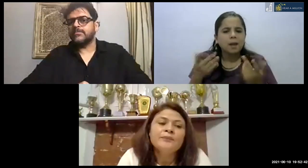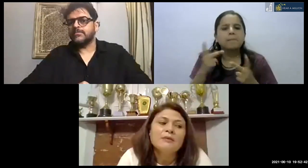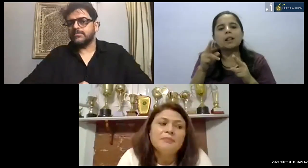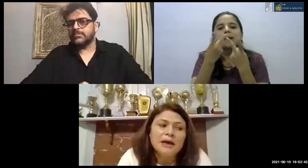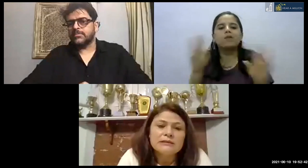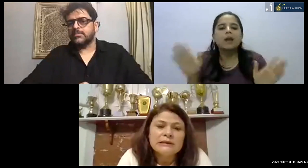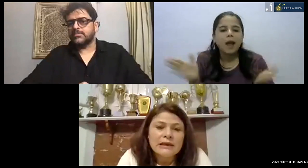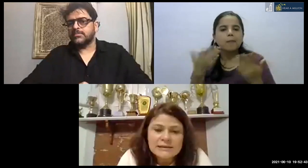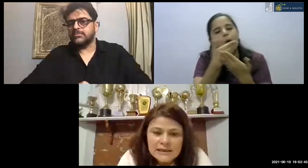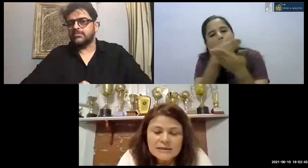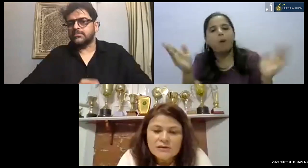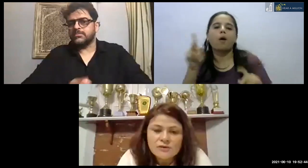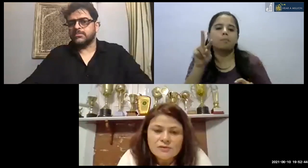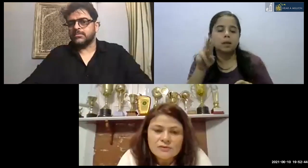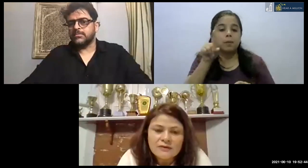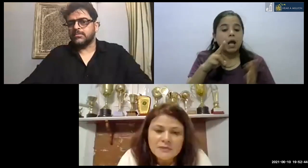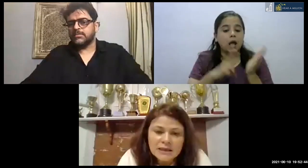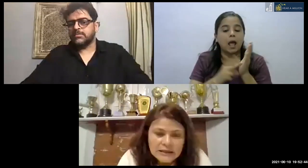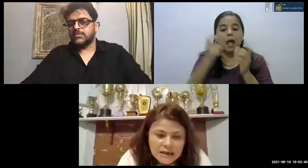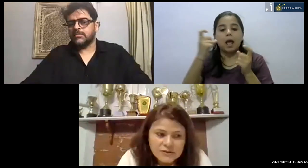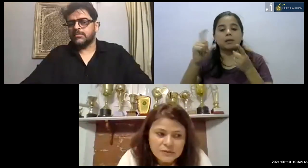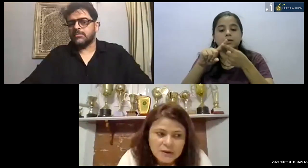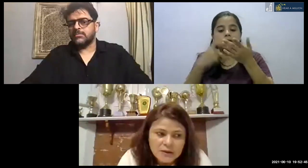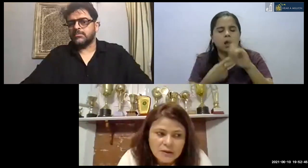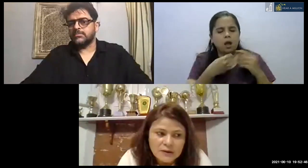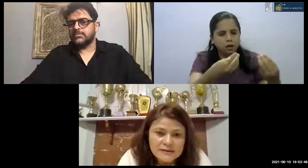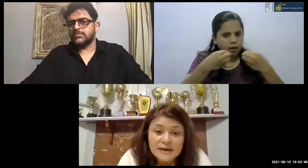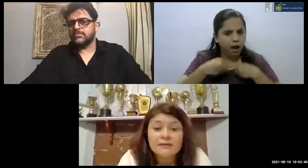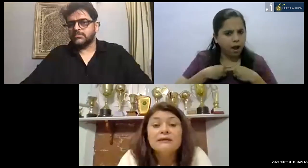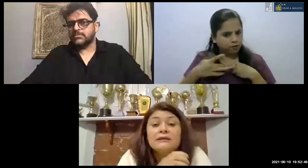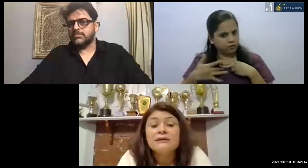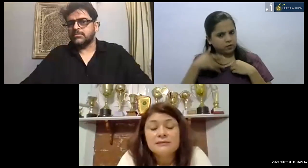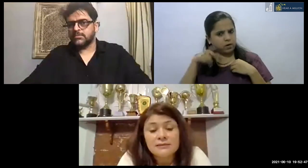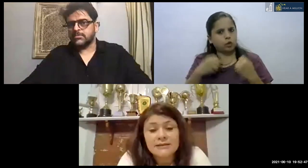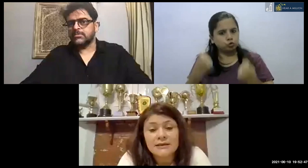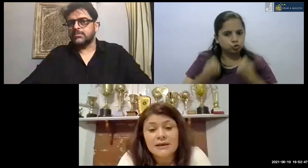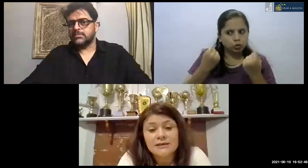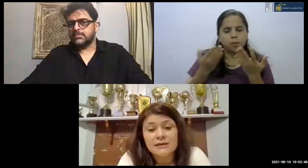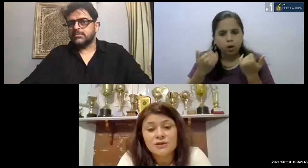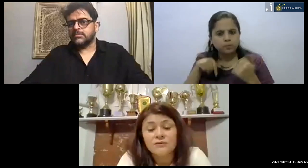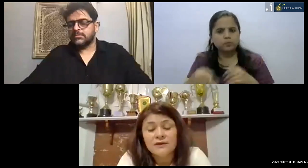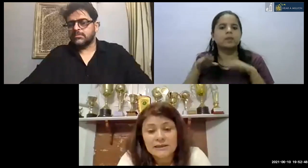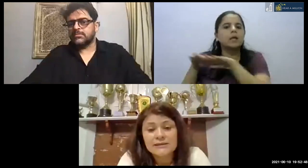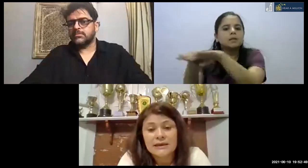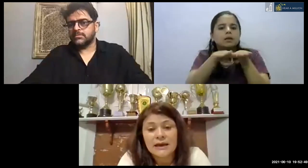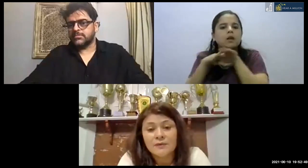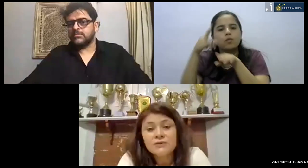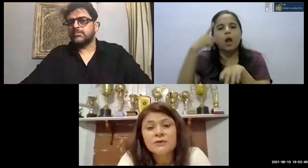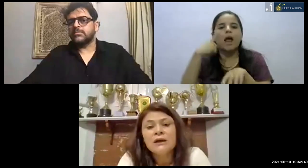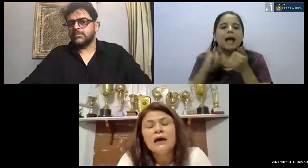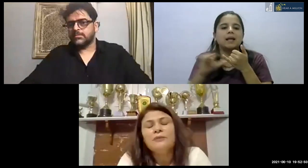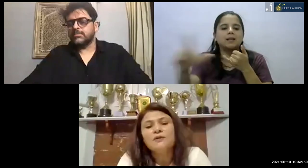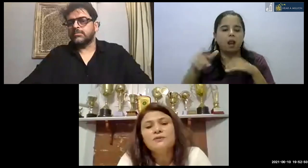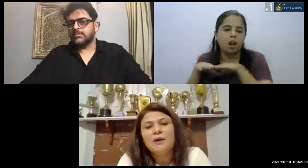everybody. But in NCERT has also given me a task to work on strengthening this standardization of Indian Sign